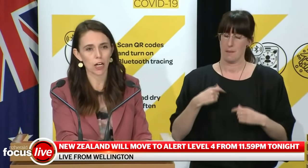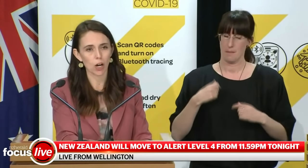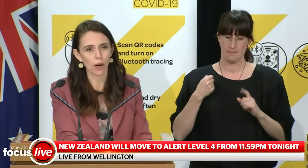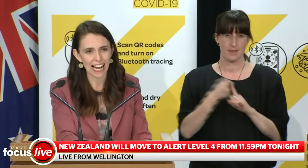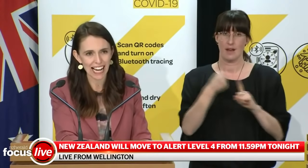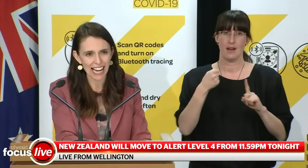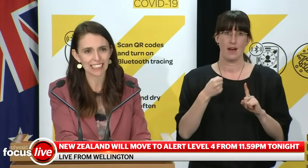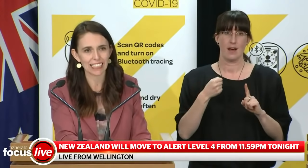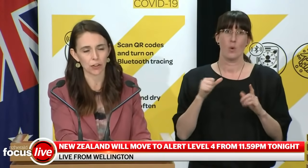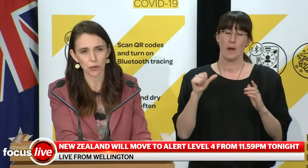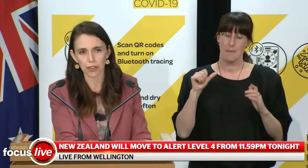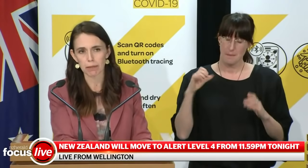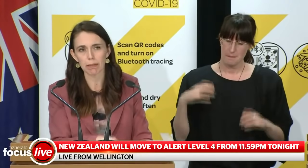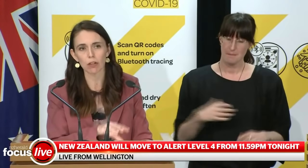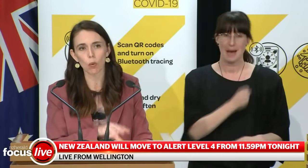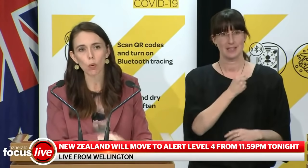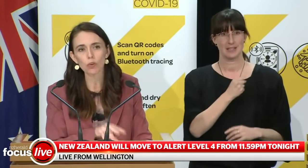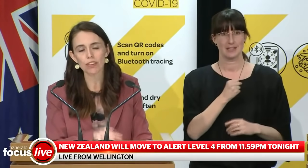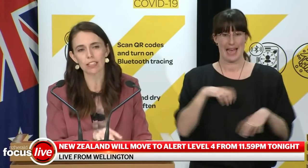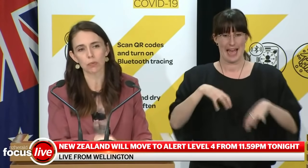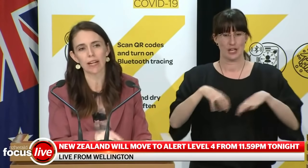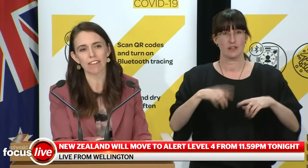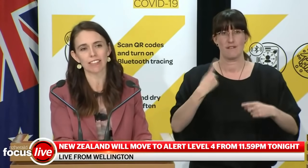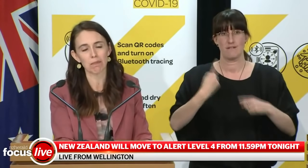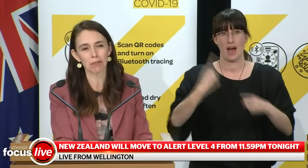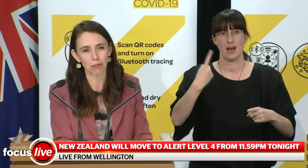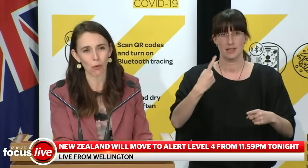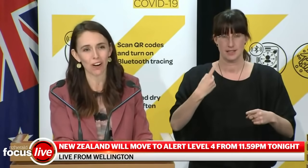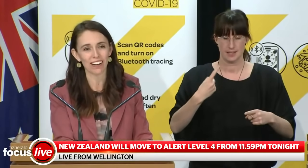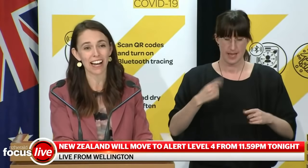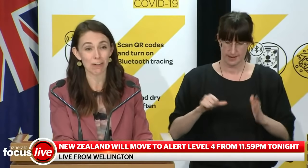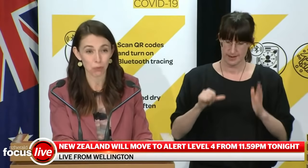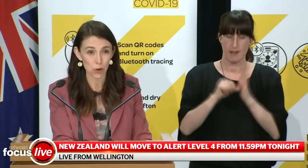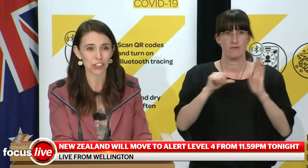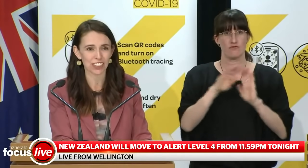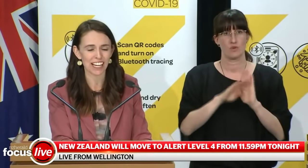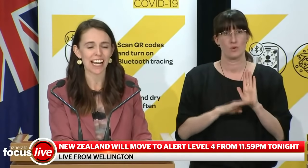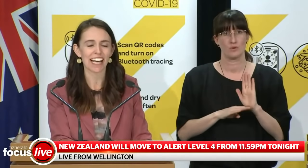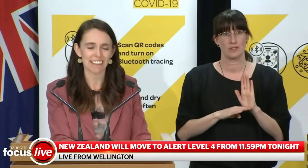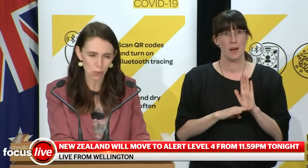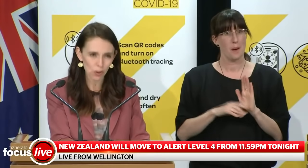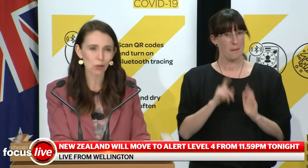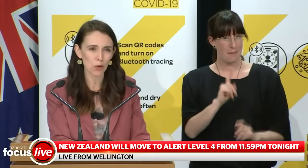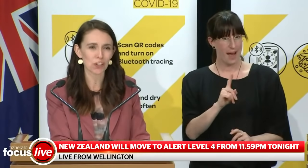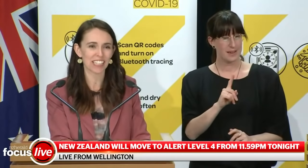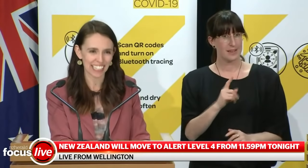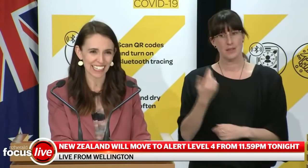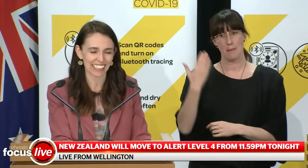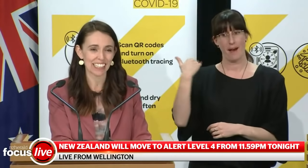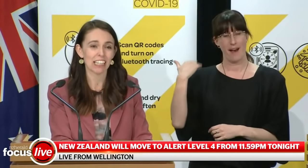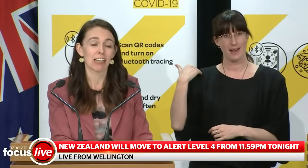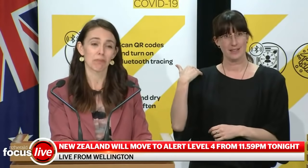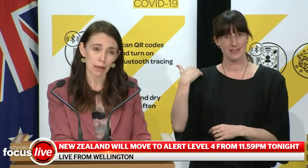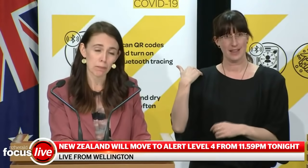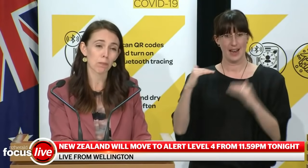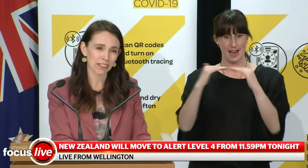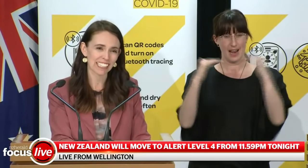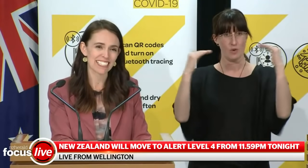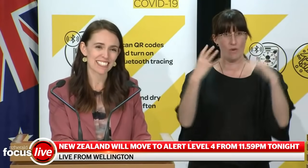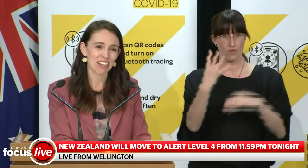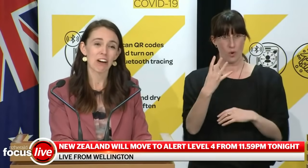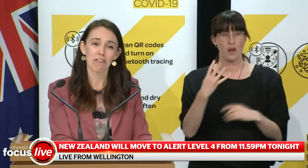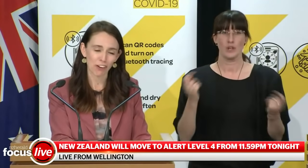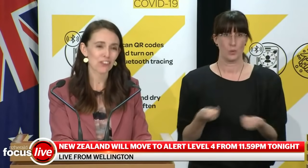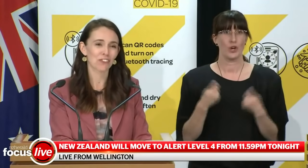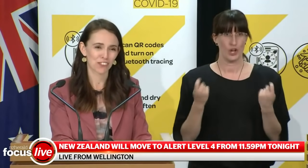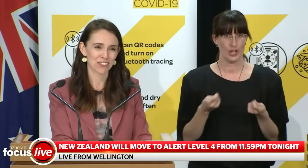why we are going hard and early. But all the things we have done before have worked, and they will work again if people